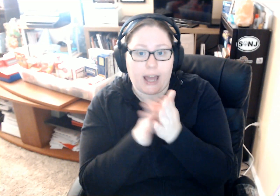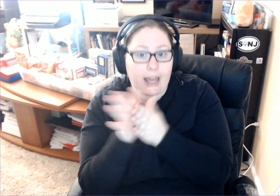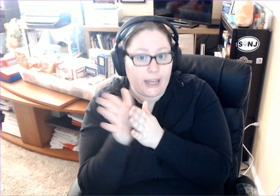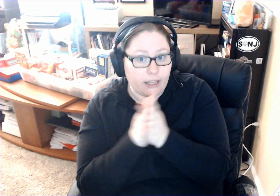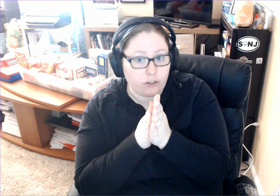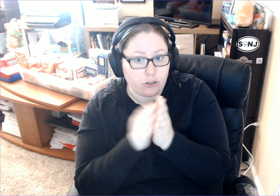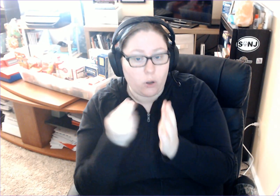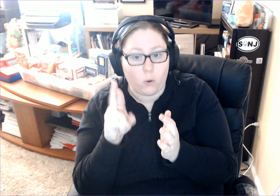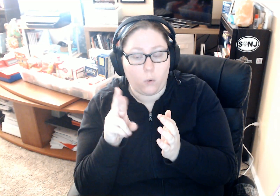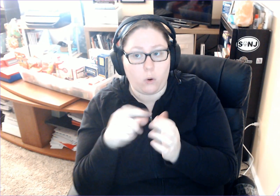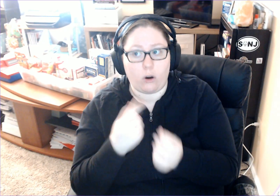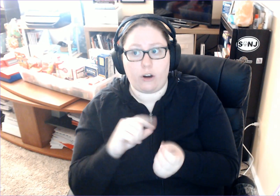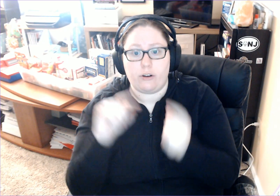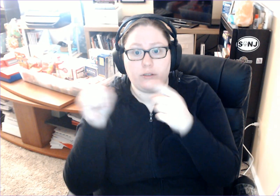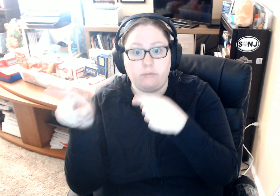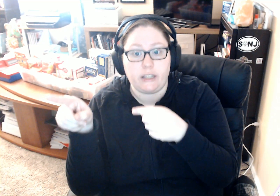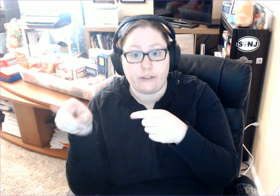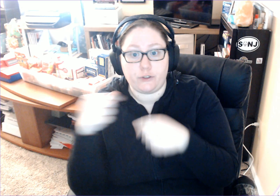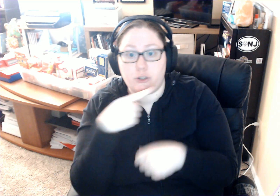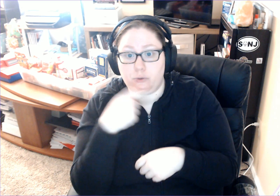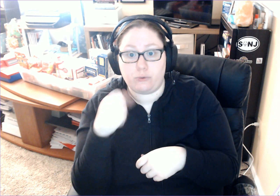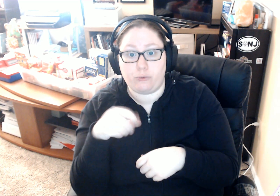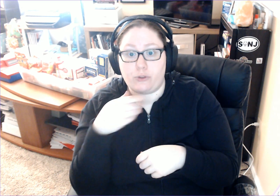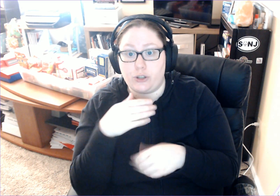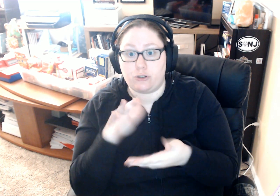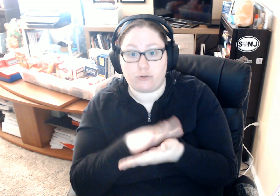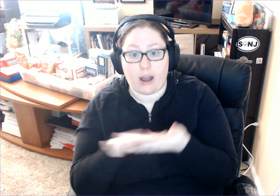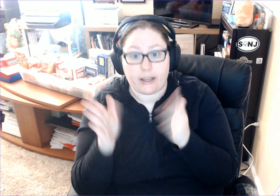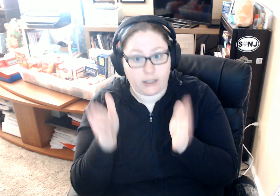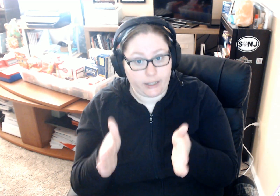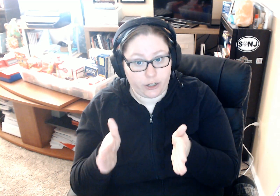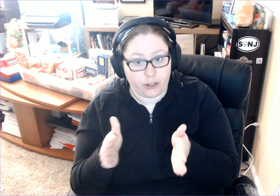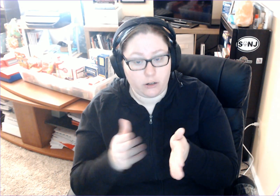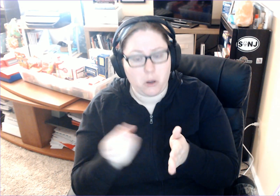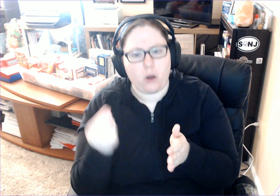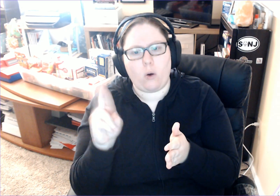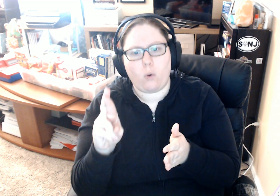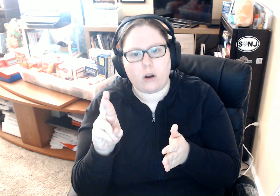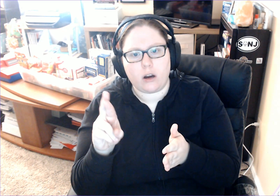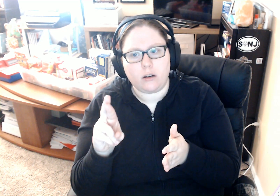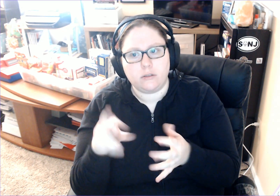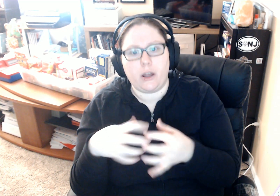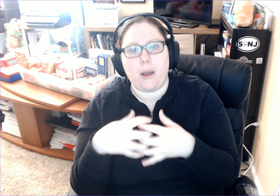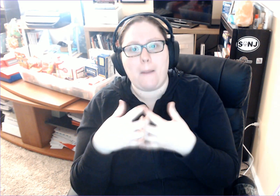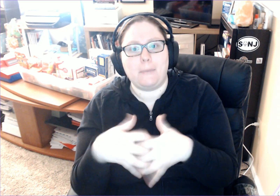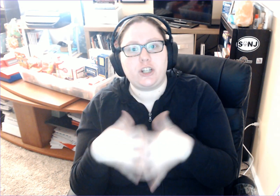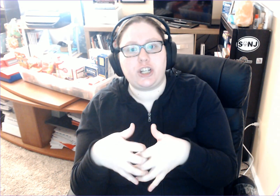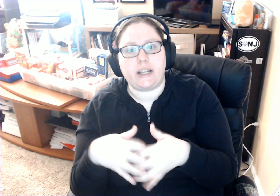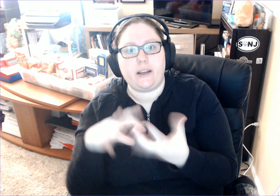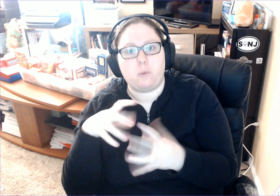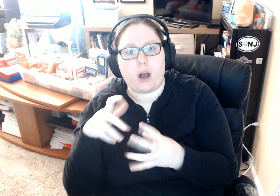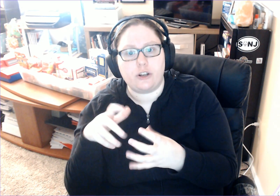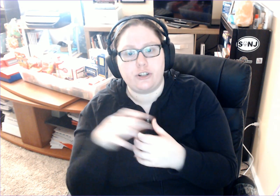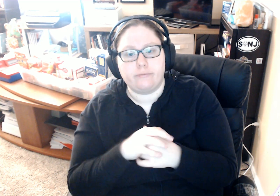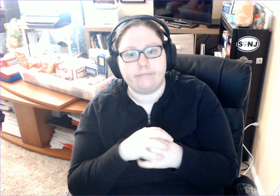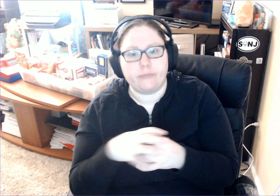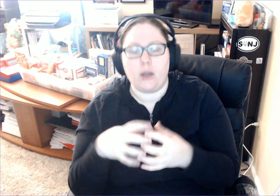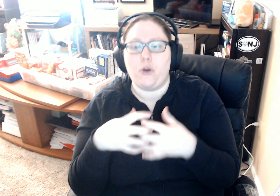hand or give to the dry cleaner or machine wash.